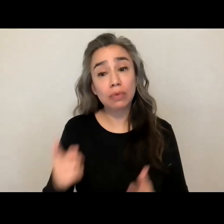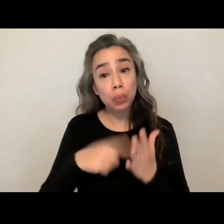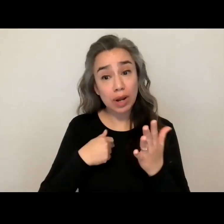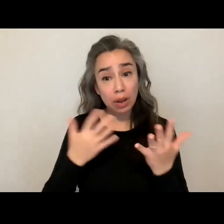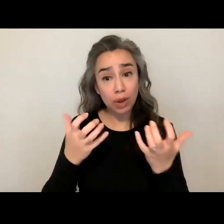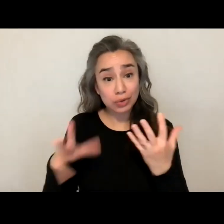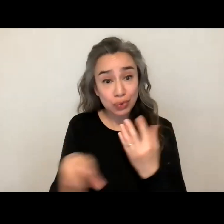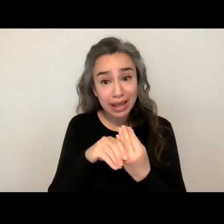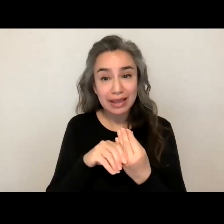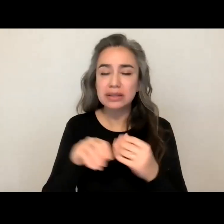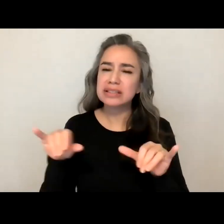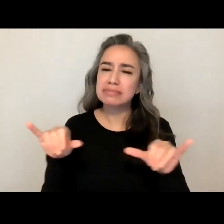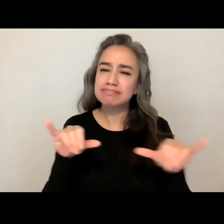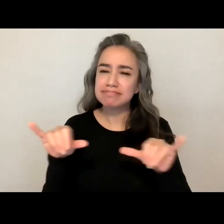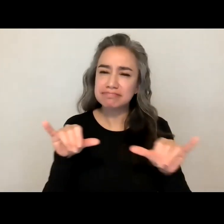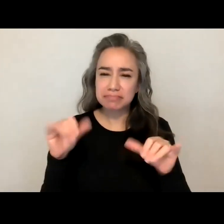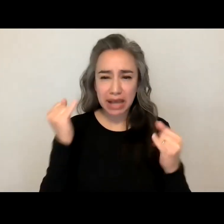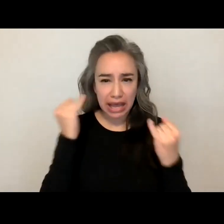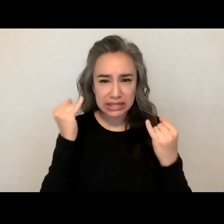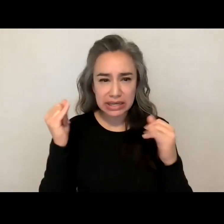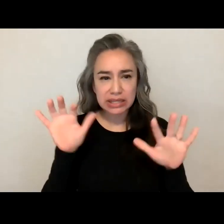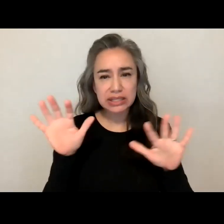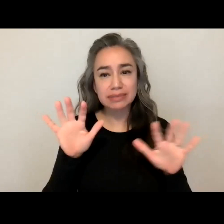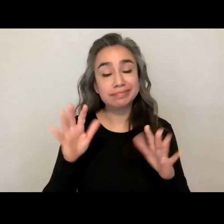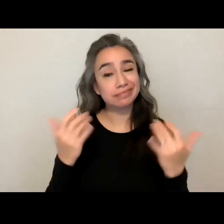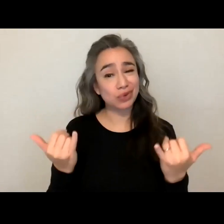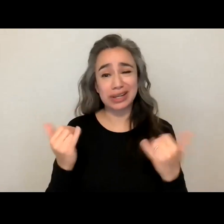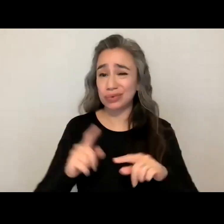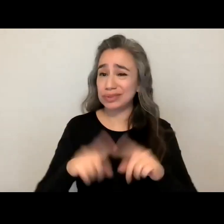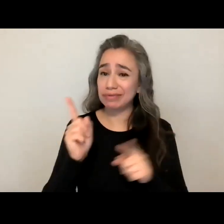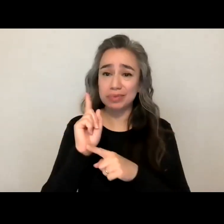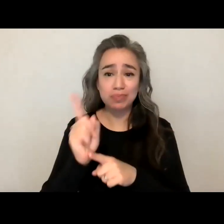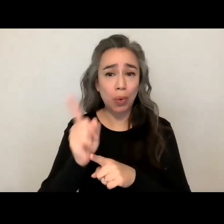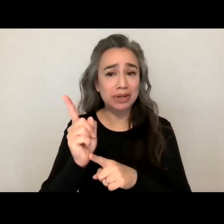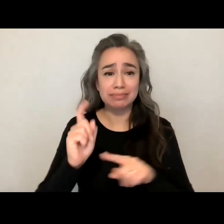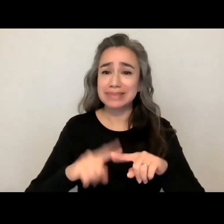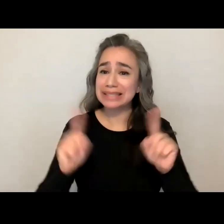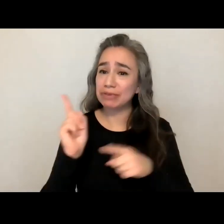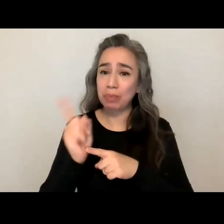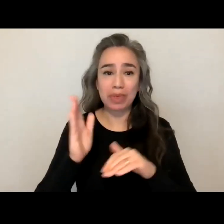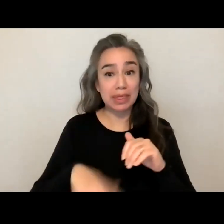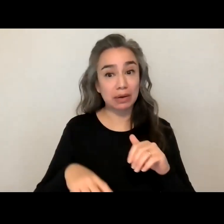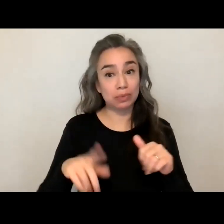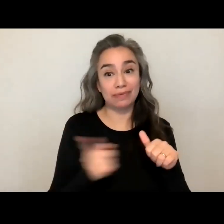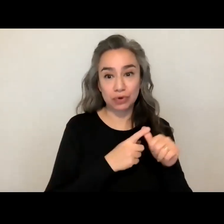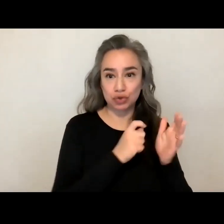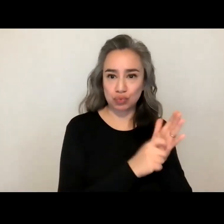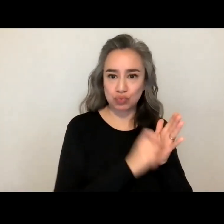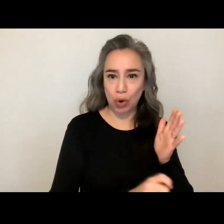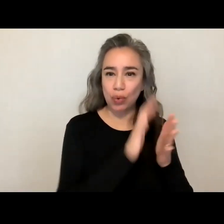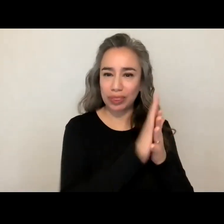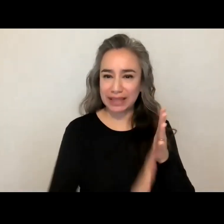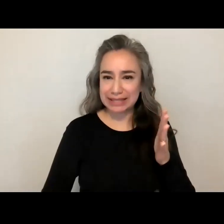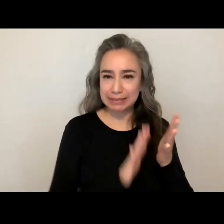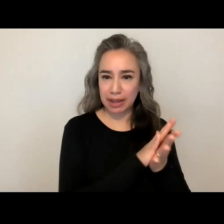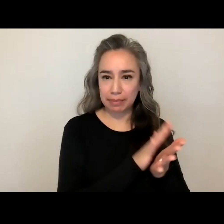along these same ideas. It's a different moment. It's a different moment from when these papers were written. And I think they also are providing this